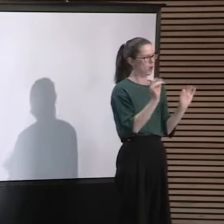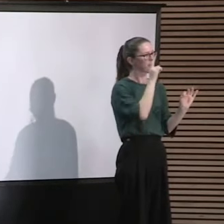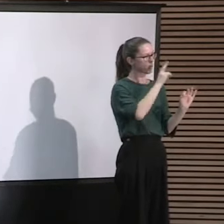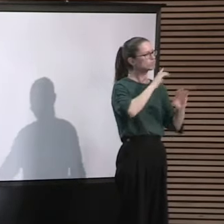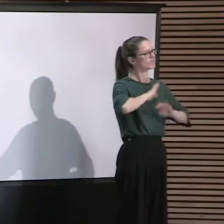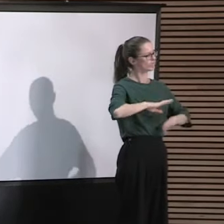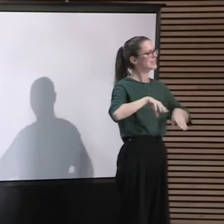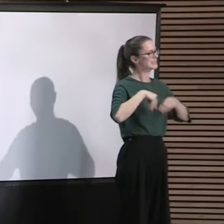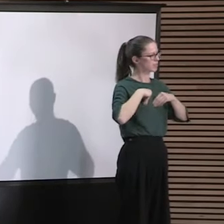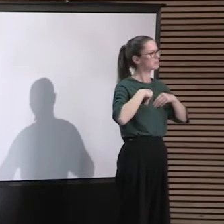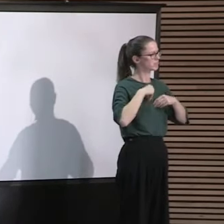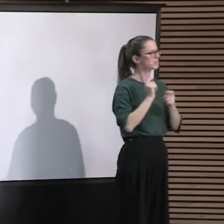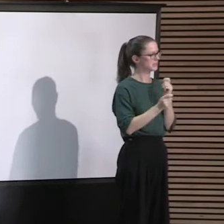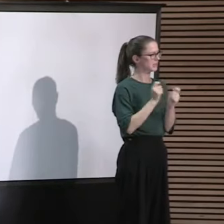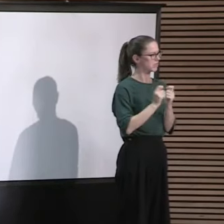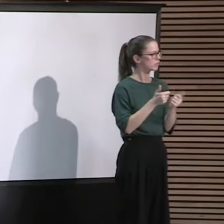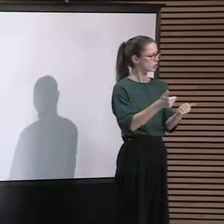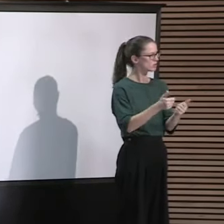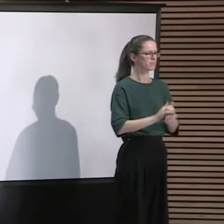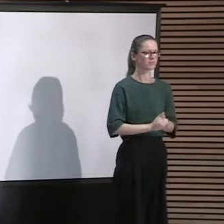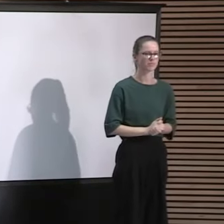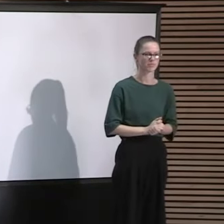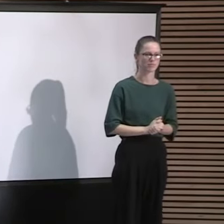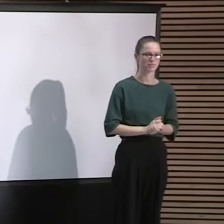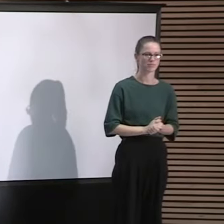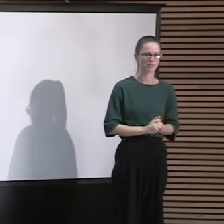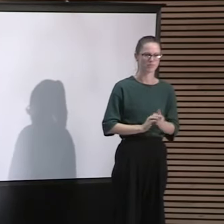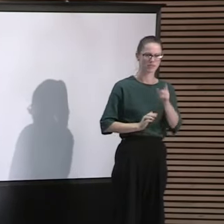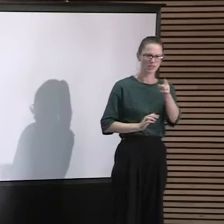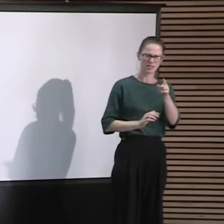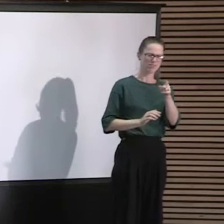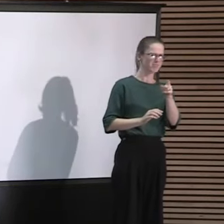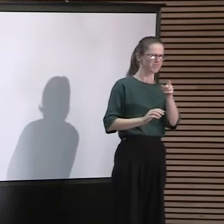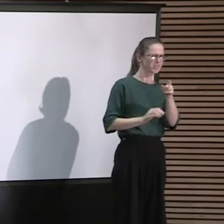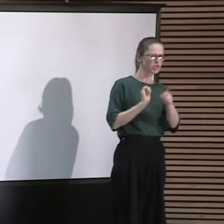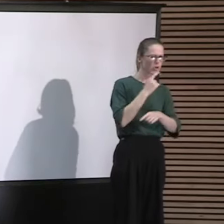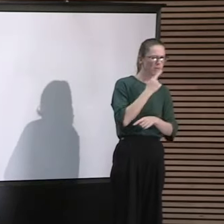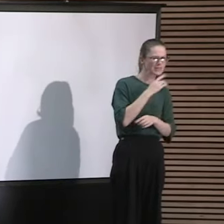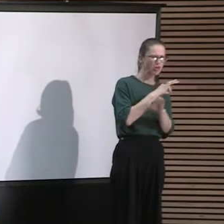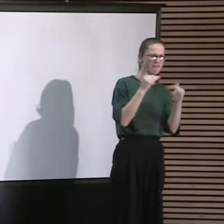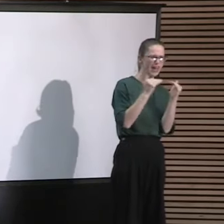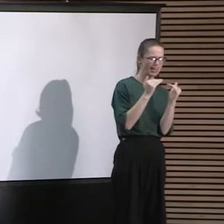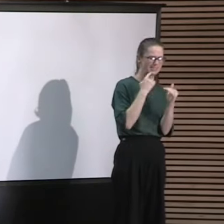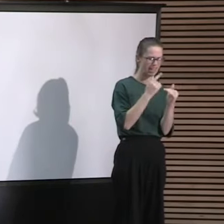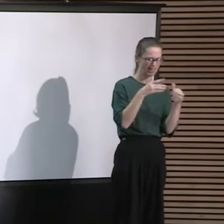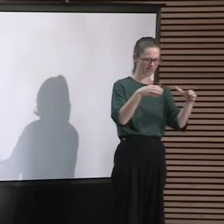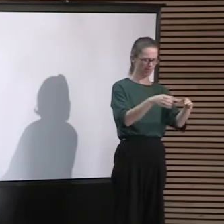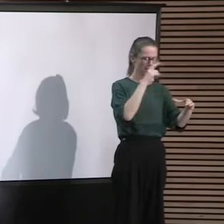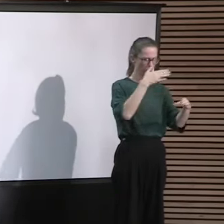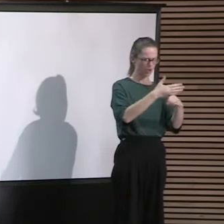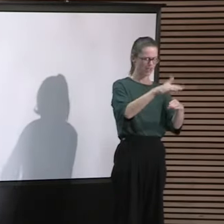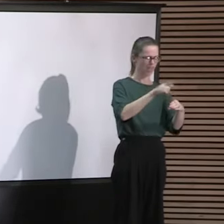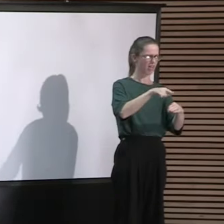or 4 days ago as well, which is a good sign. But is that fair though? Because it paints the picture that the workforce weren't keen